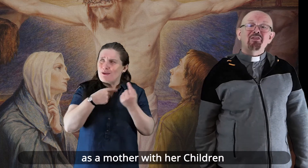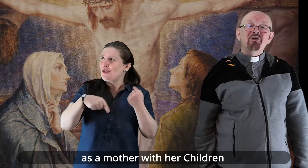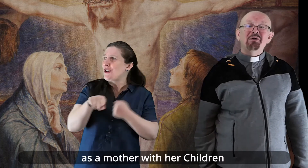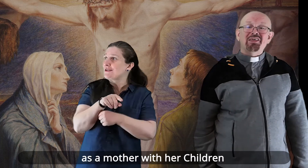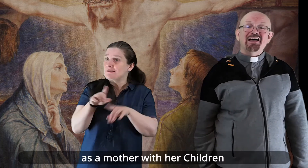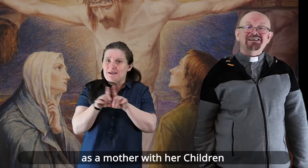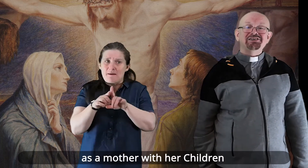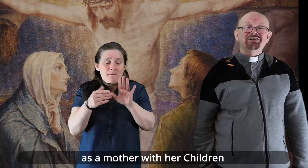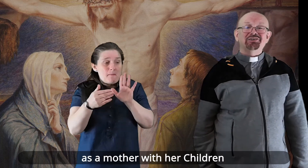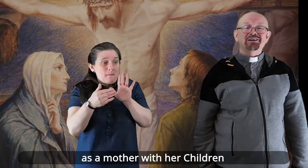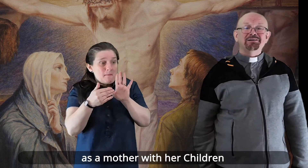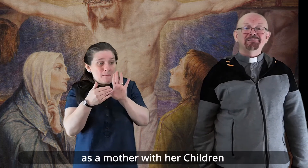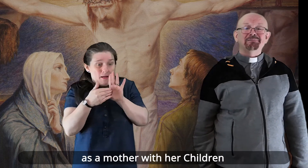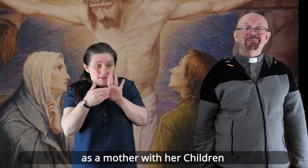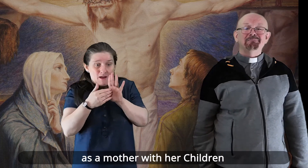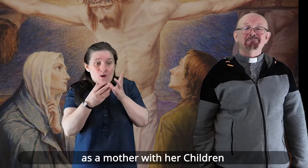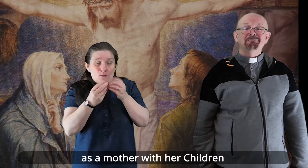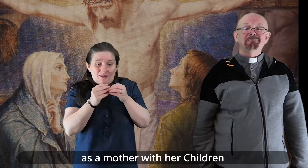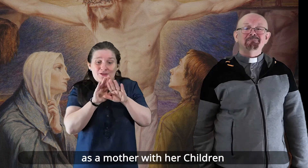a mother with her children.